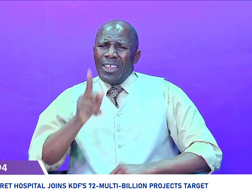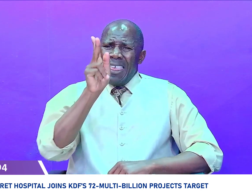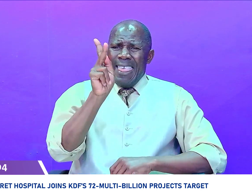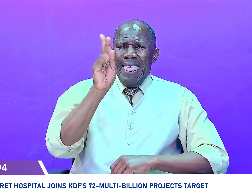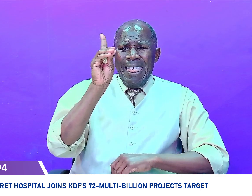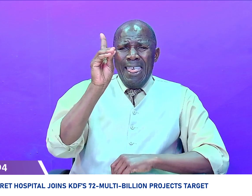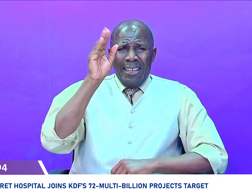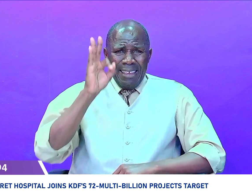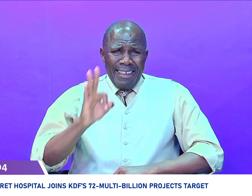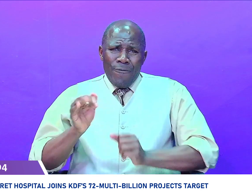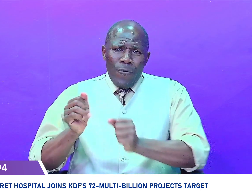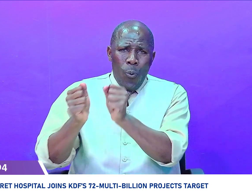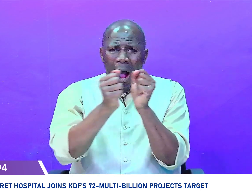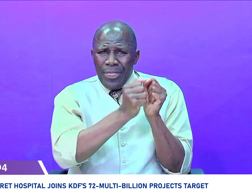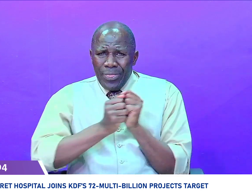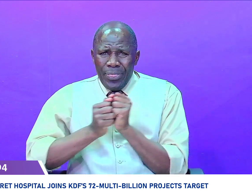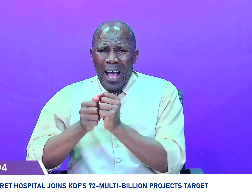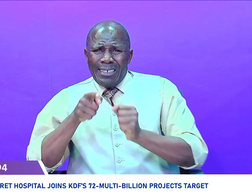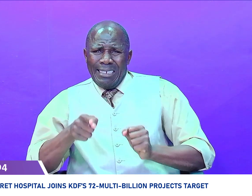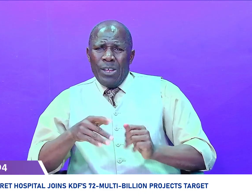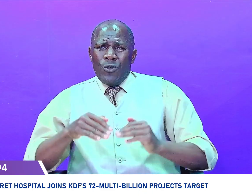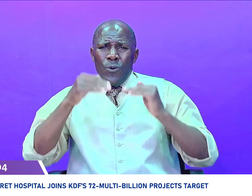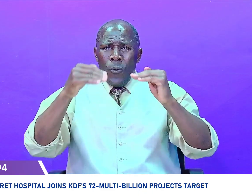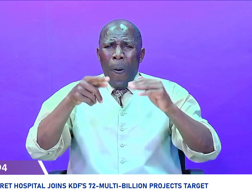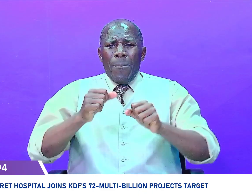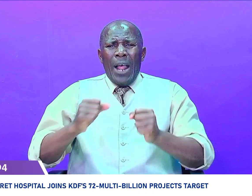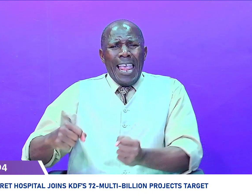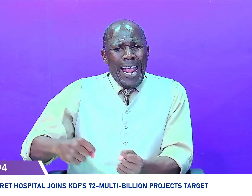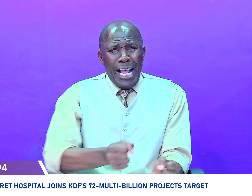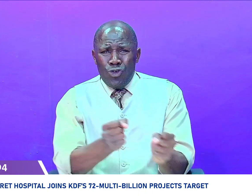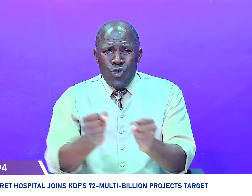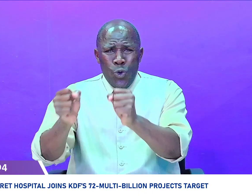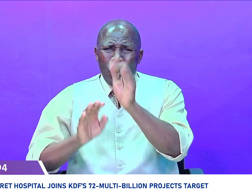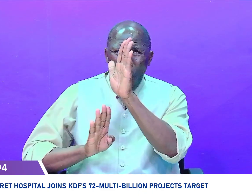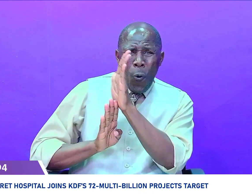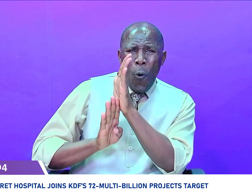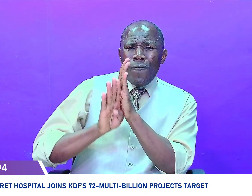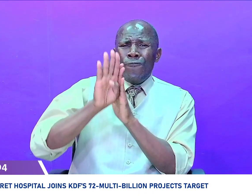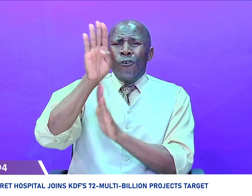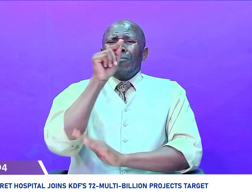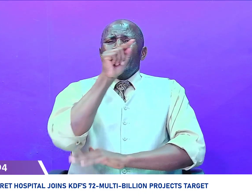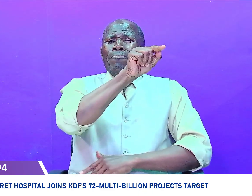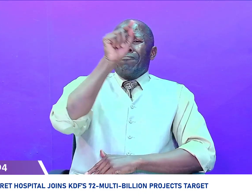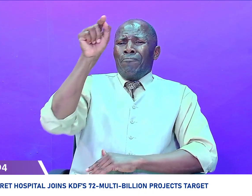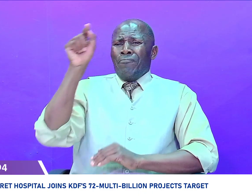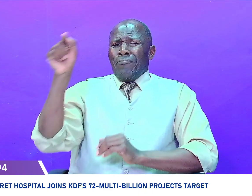President William Ruto has tasked KDF with supervising infrastructure development across the